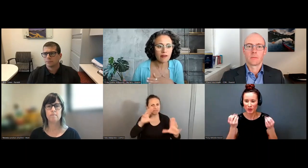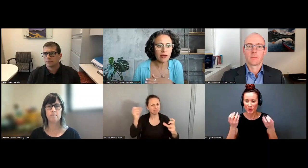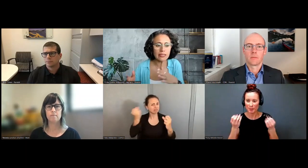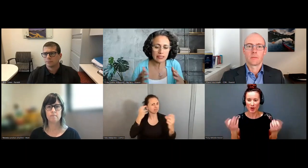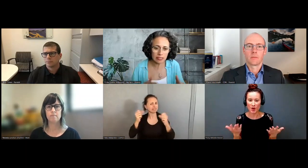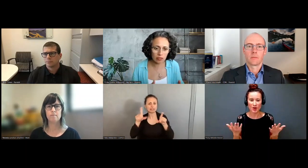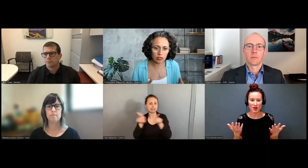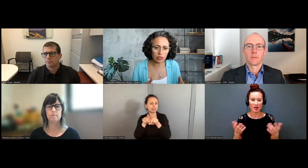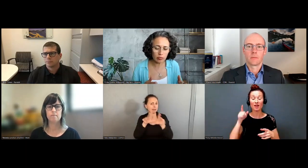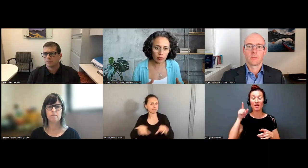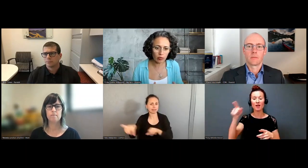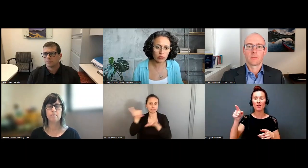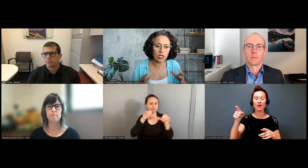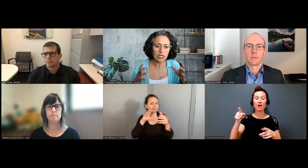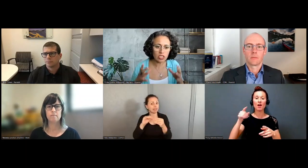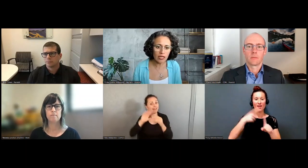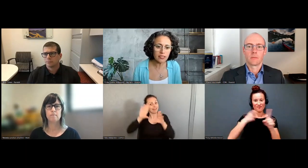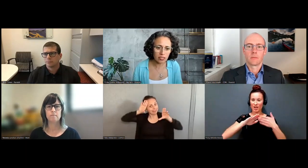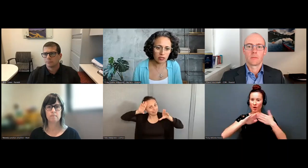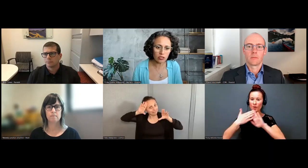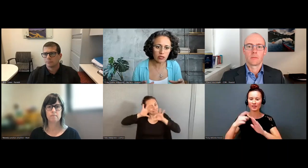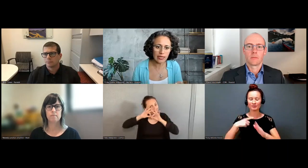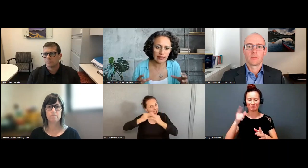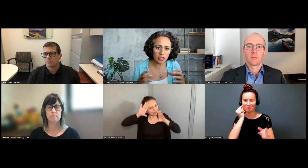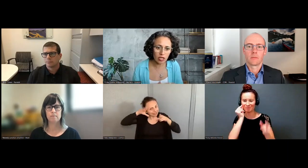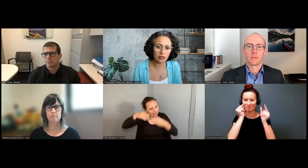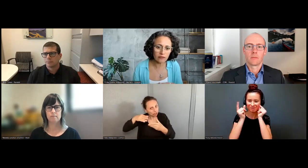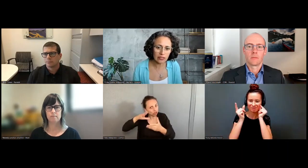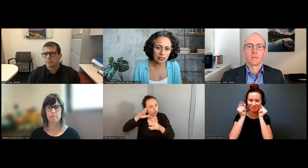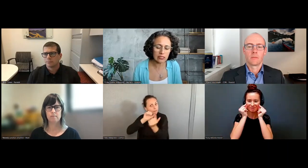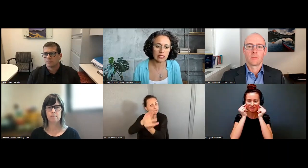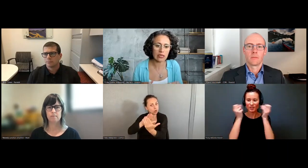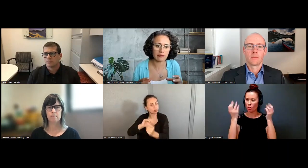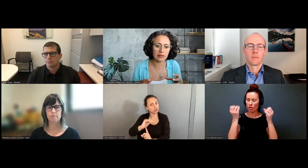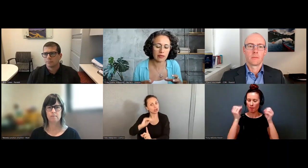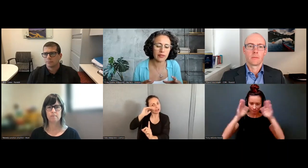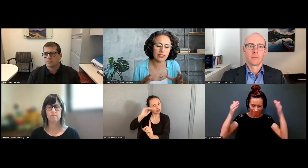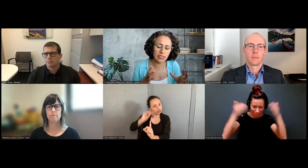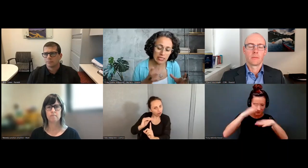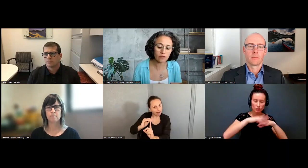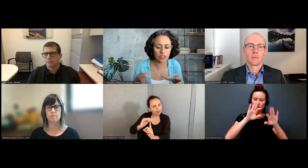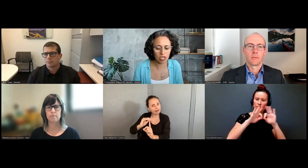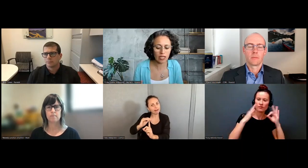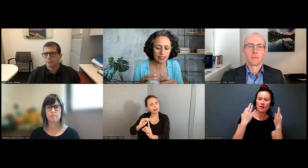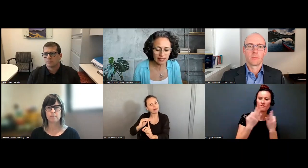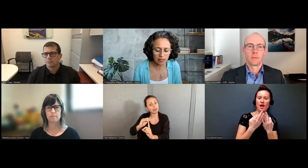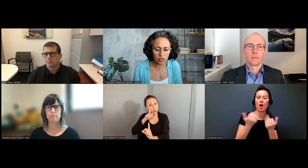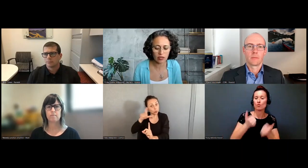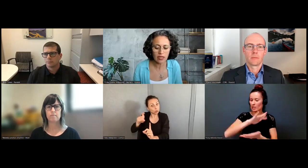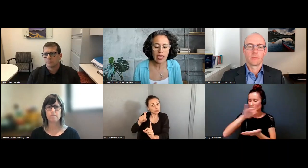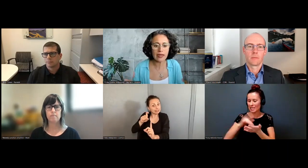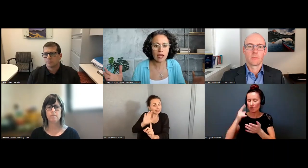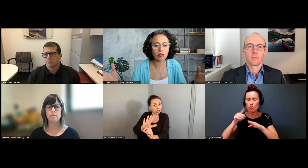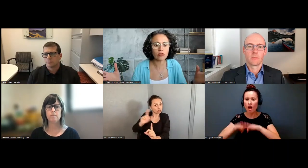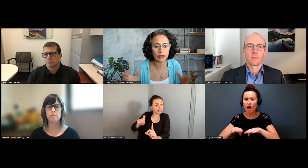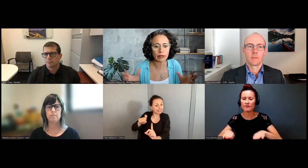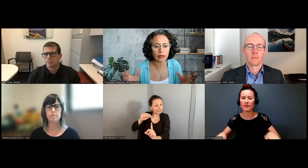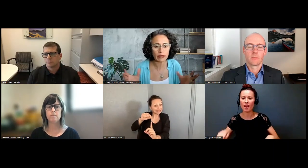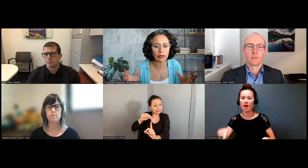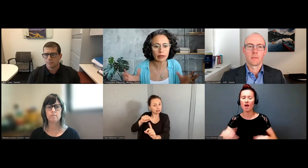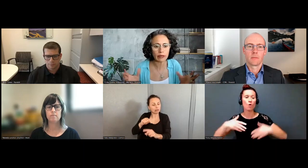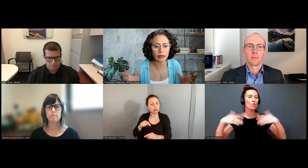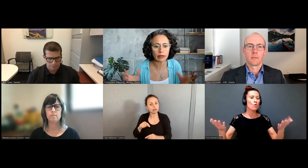that family-centered approach, child-centered, like the child of the needs of the child at the center, and